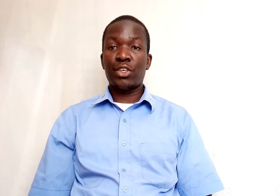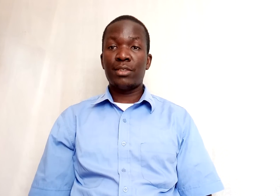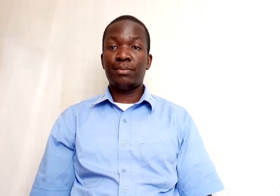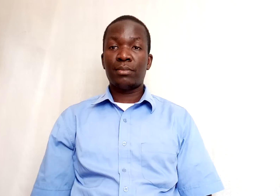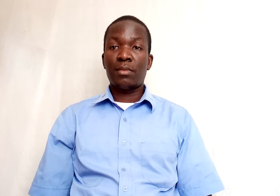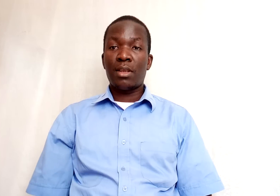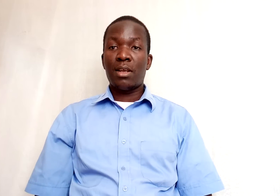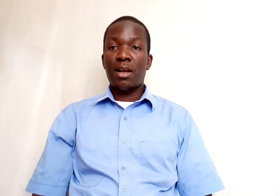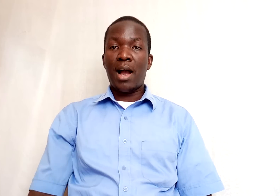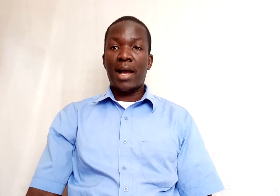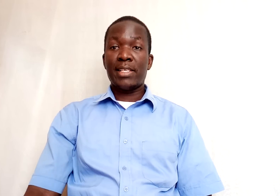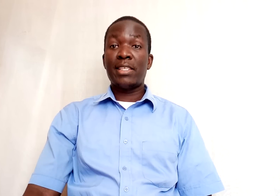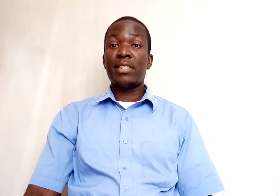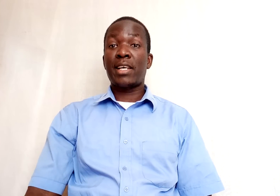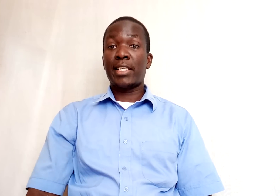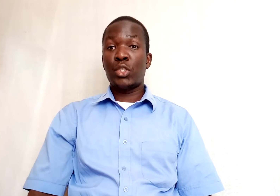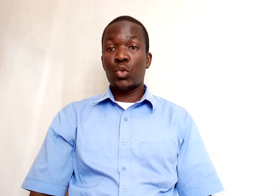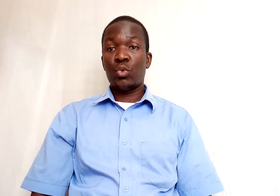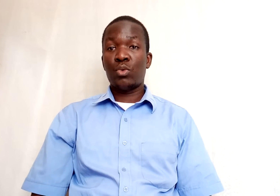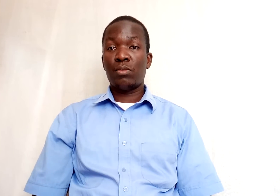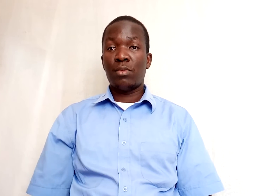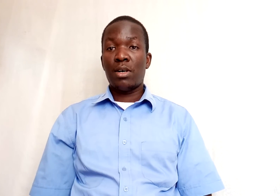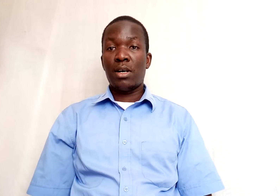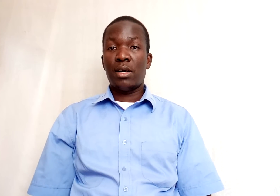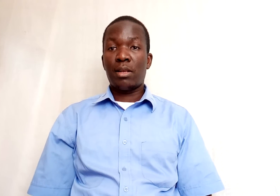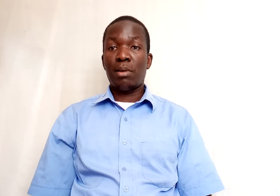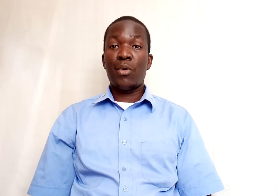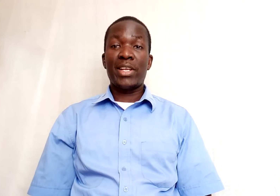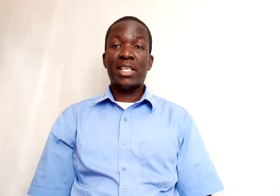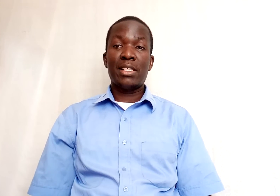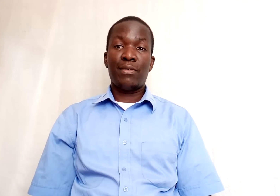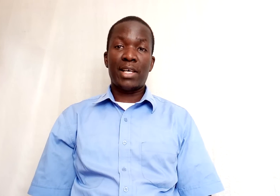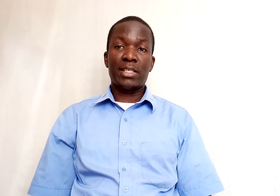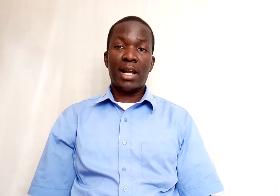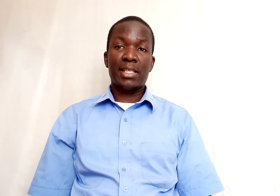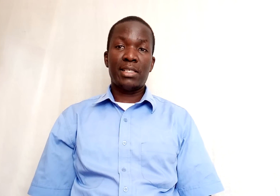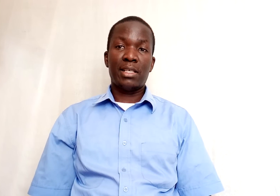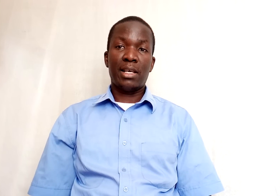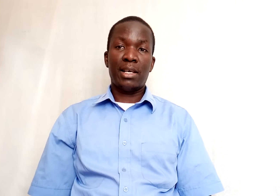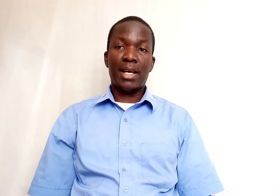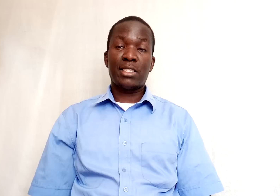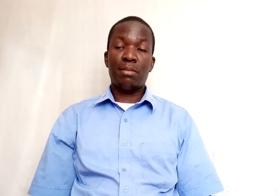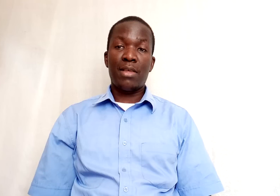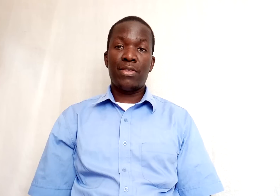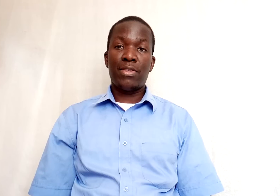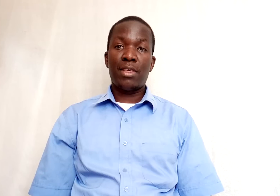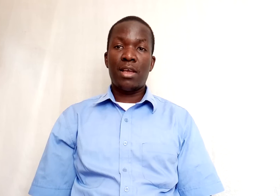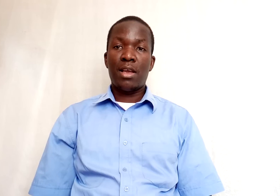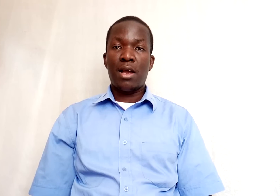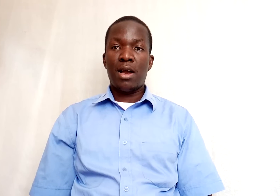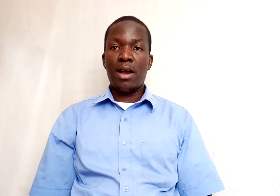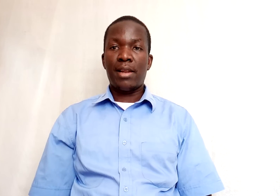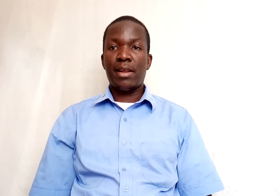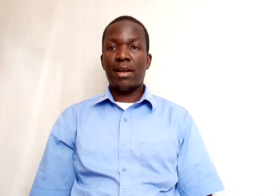examination, and this is CAT2. Remember, we did the first CAT last month, and as